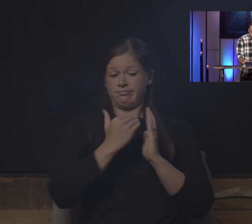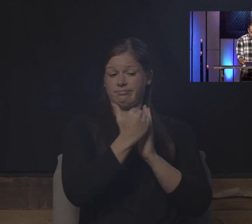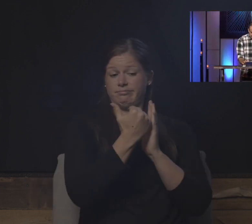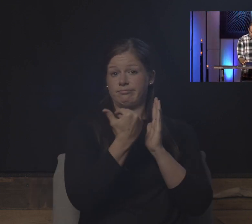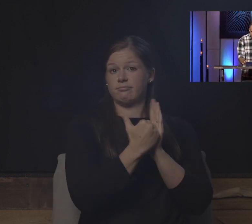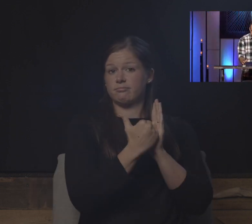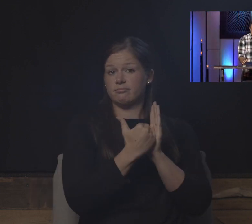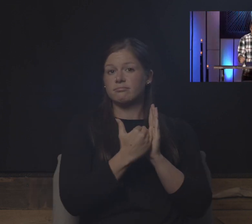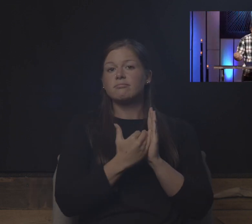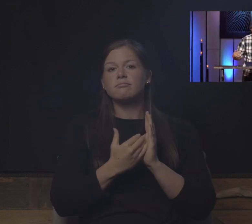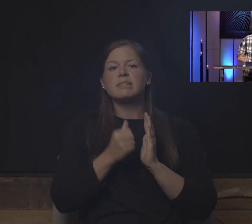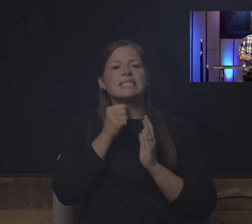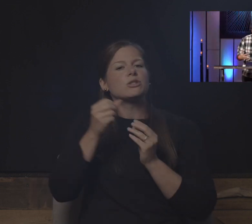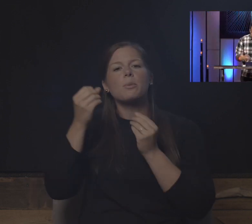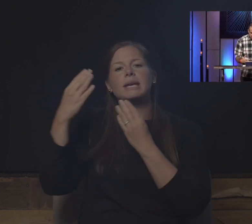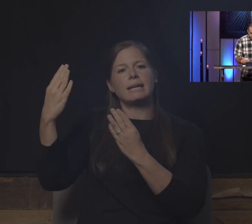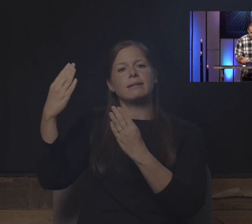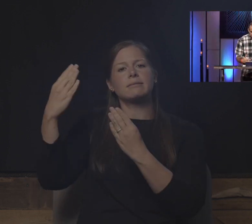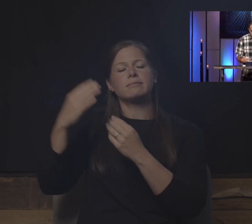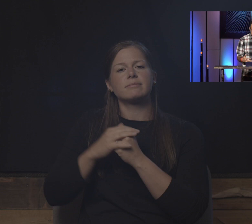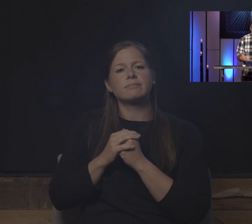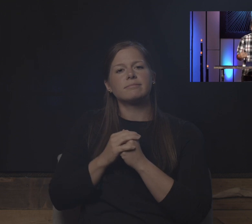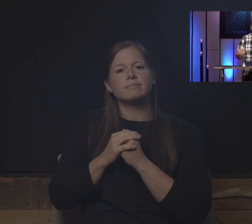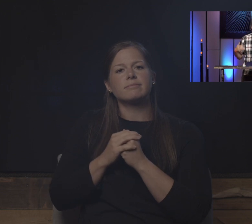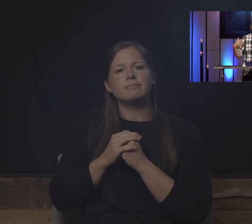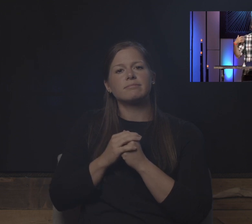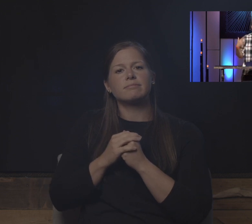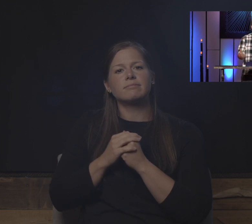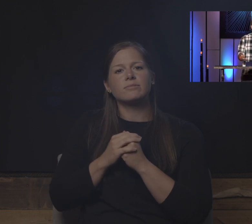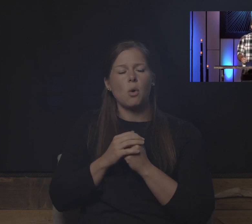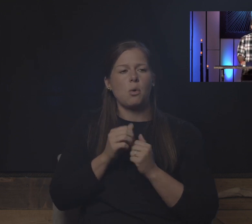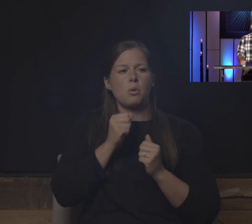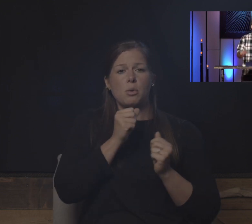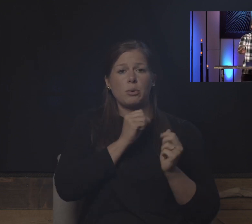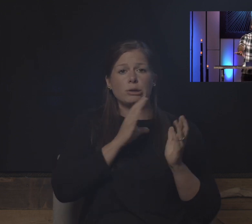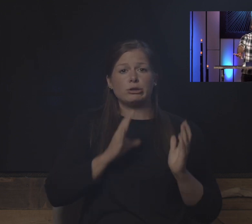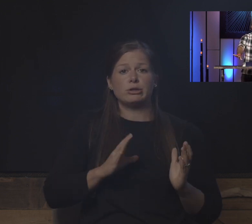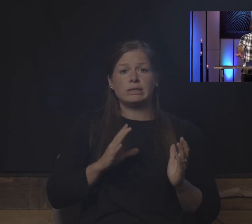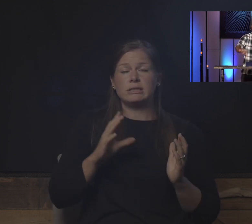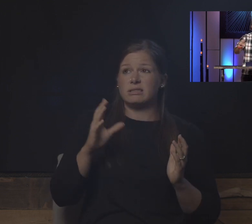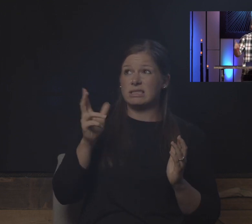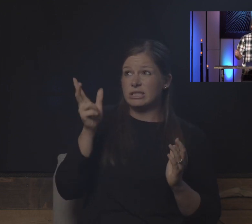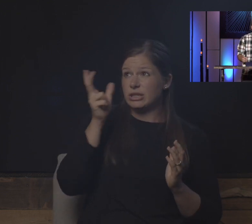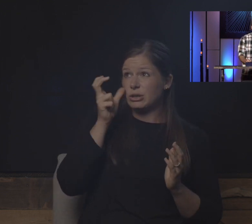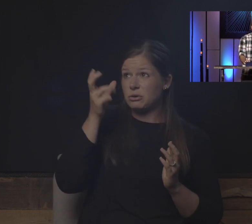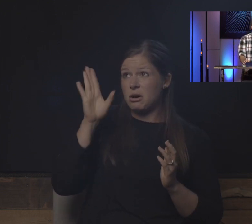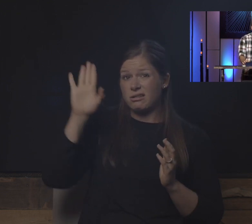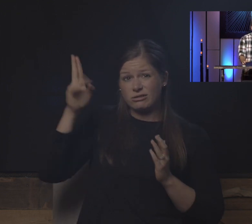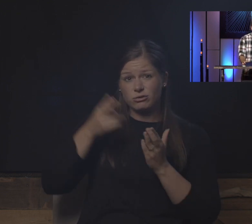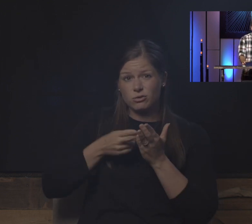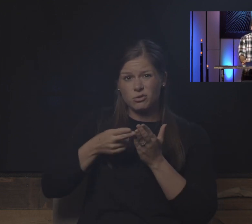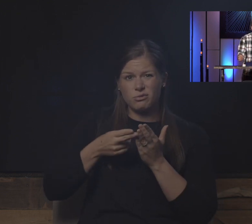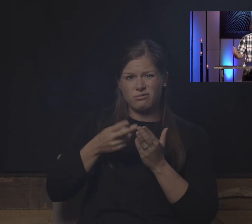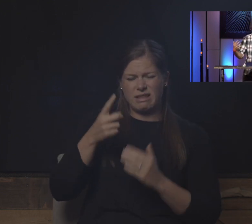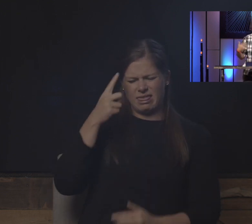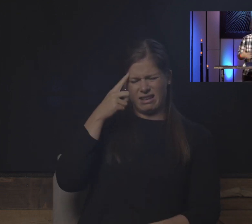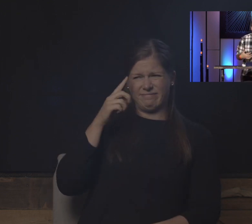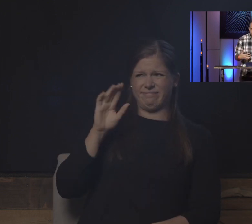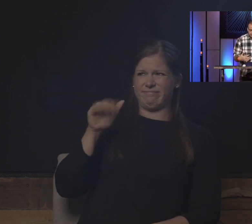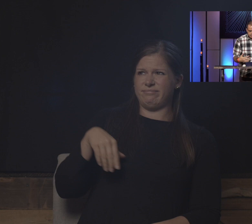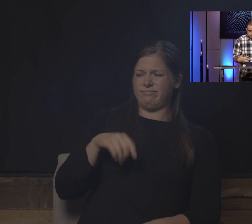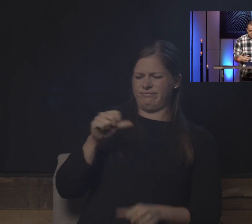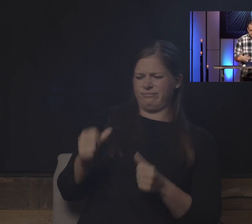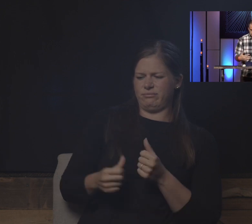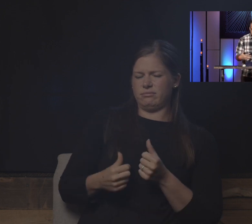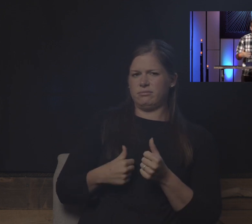Second, they're disobedient. They hear God's standard for their lives and they think it's stupid. It's beneath them, so they rebel. They're not